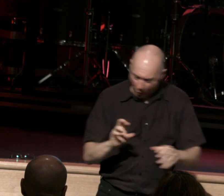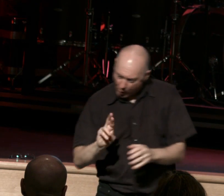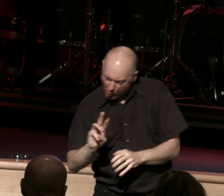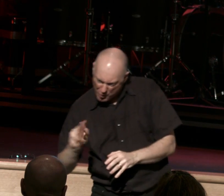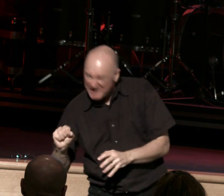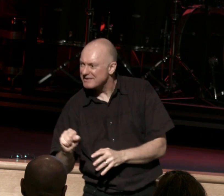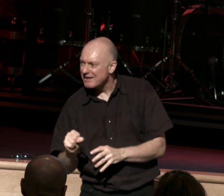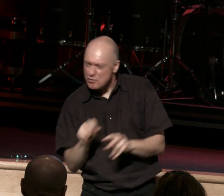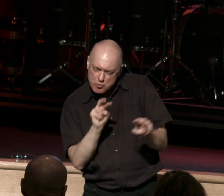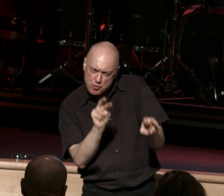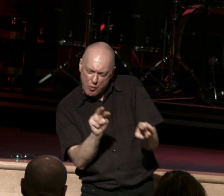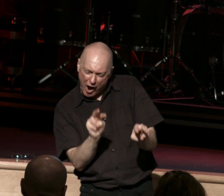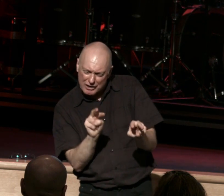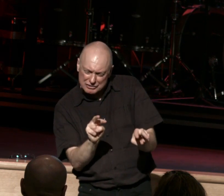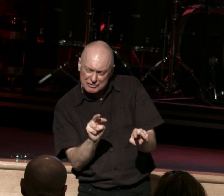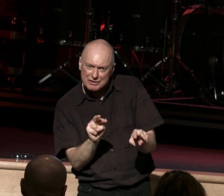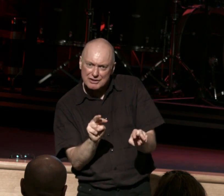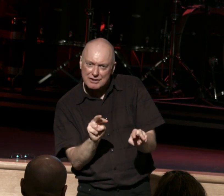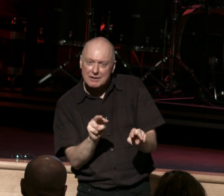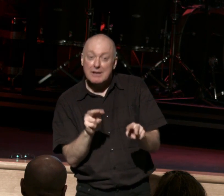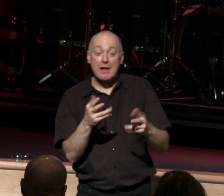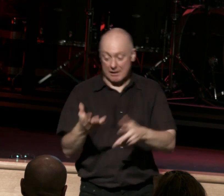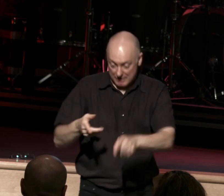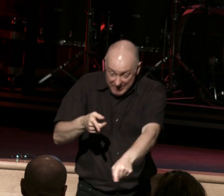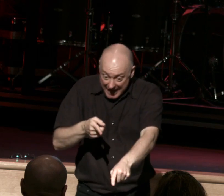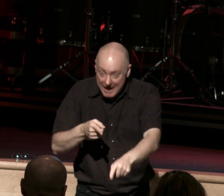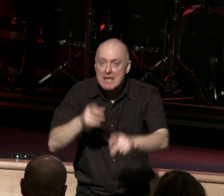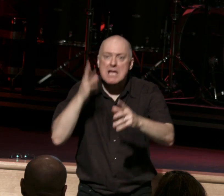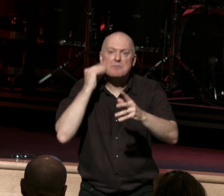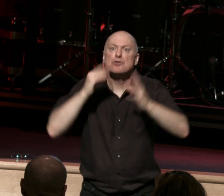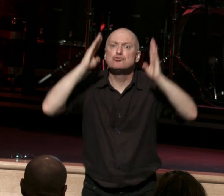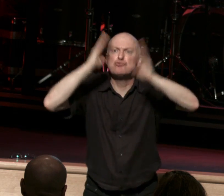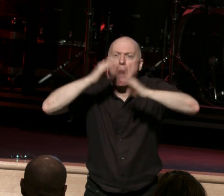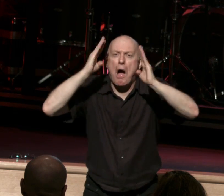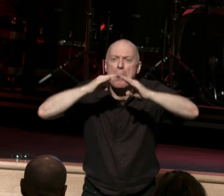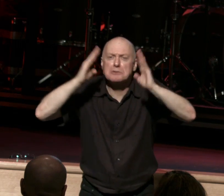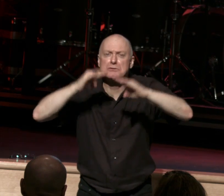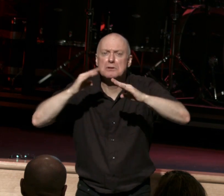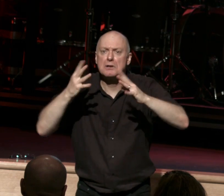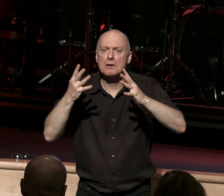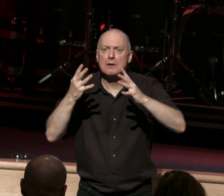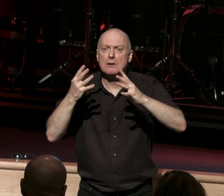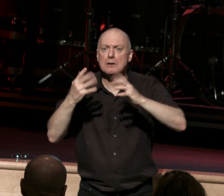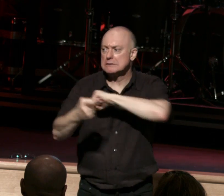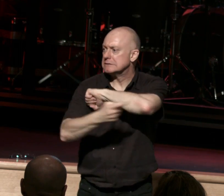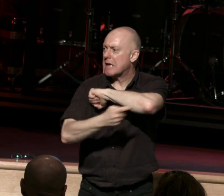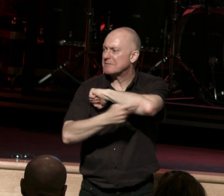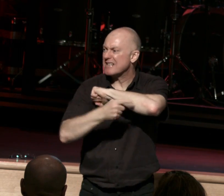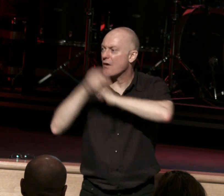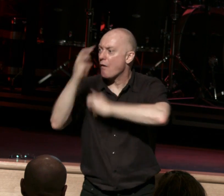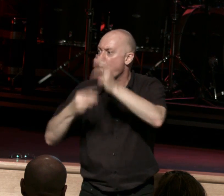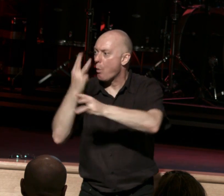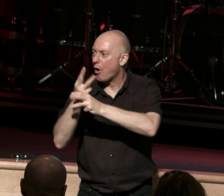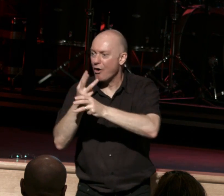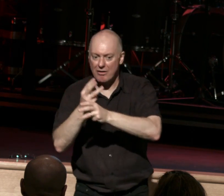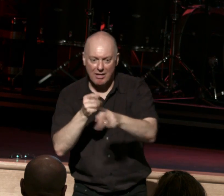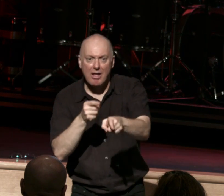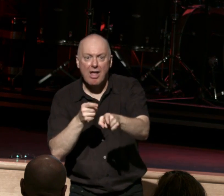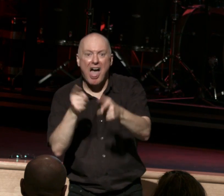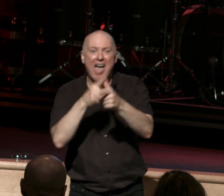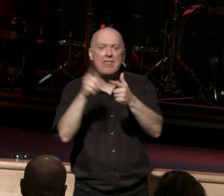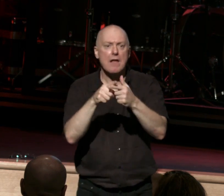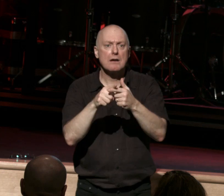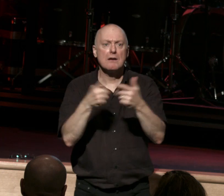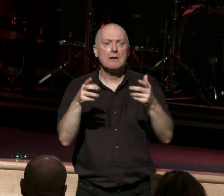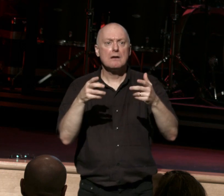with weeds or whatever, if you watch them, trials come in life, and they're really tested. What do we believe? The temptations of the world come